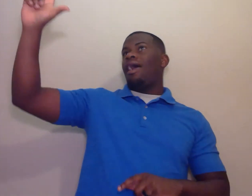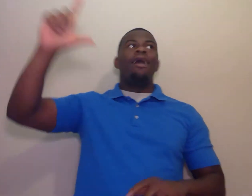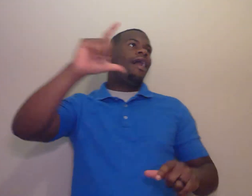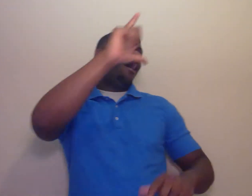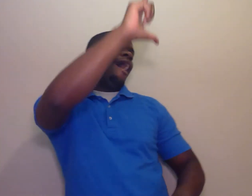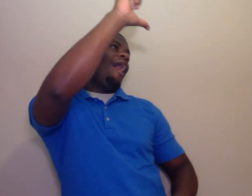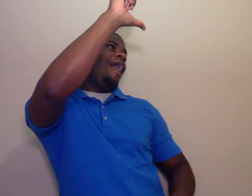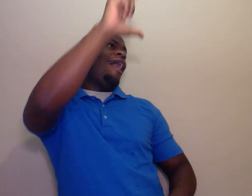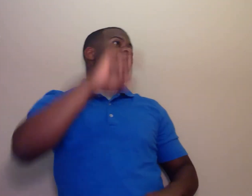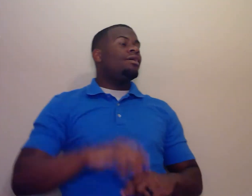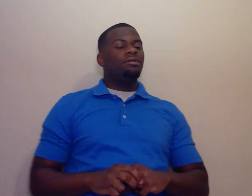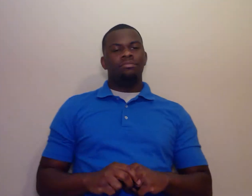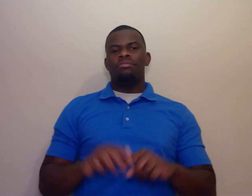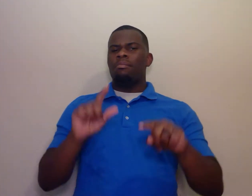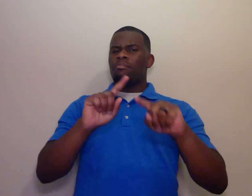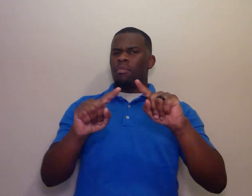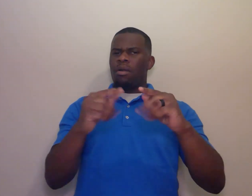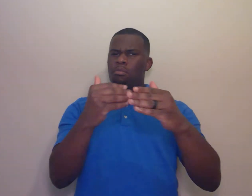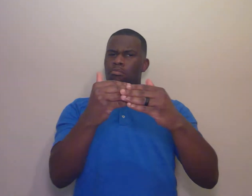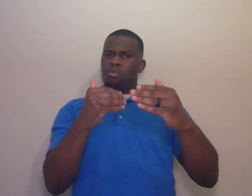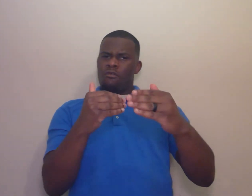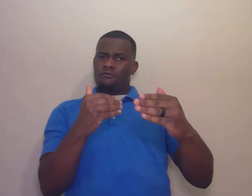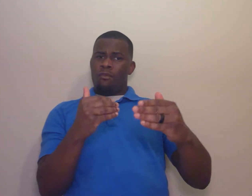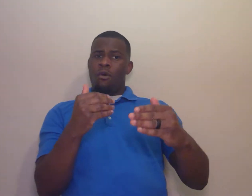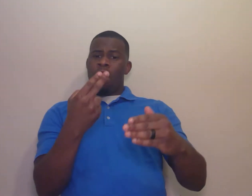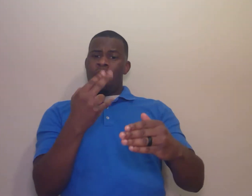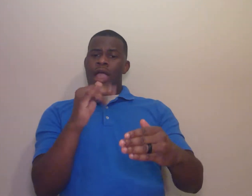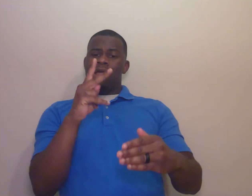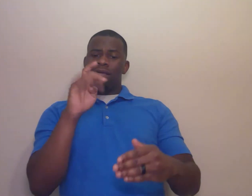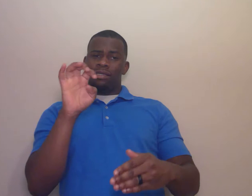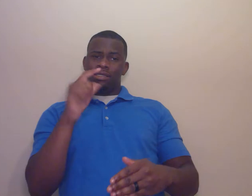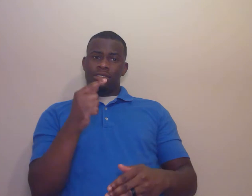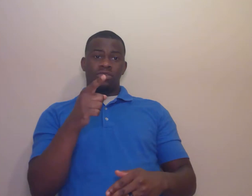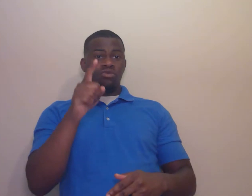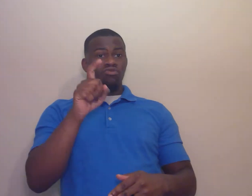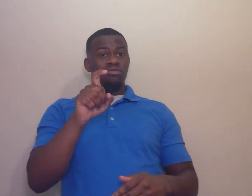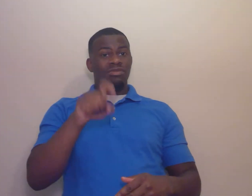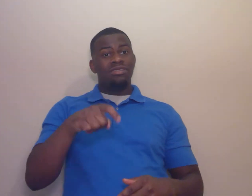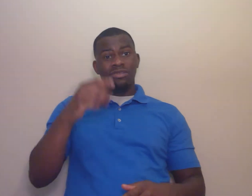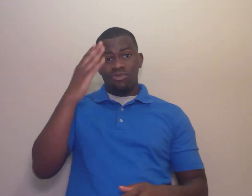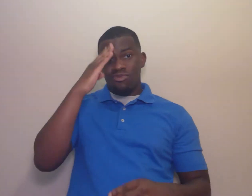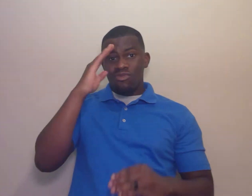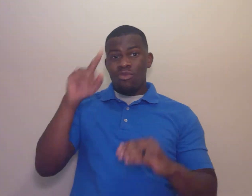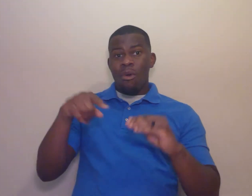the fields, you need to be aware of these little bastards.